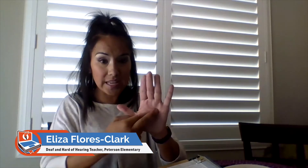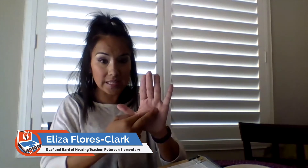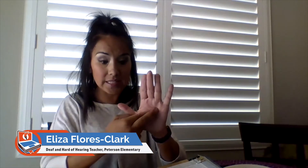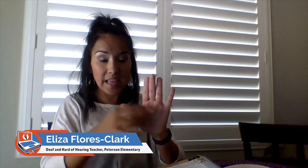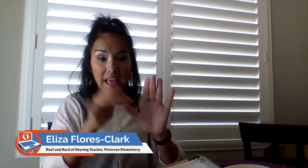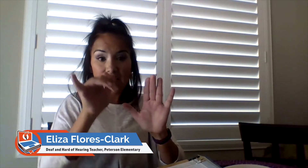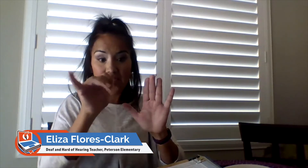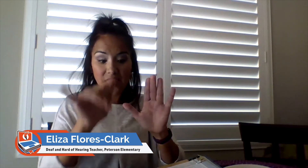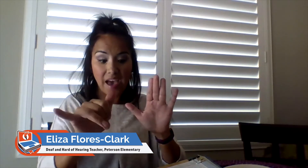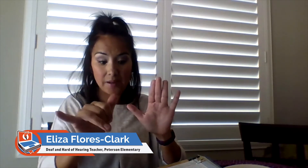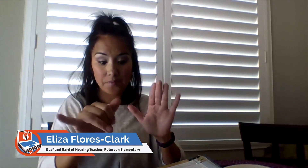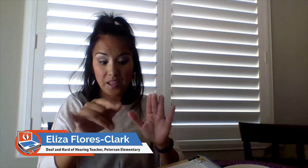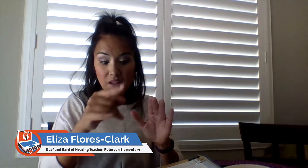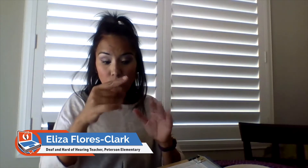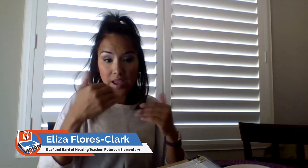represents that?